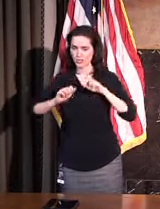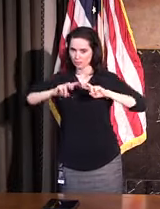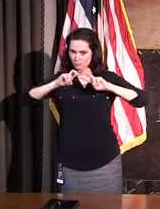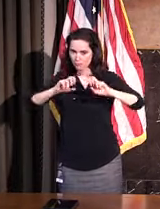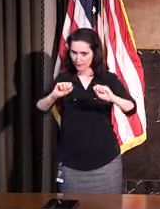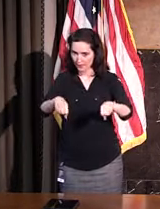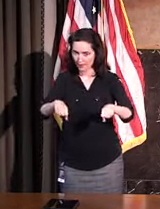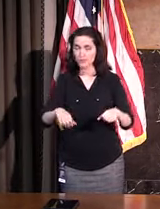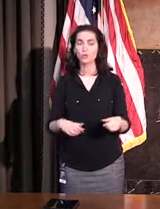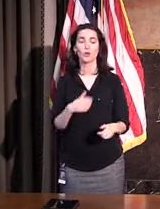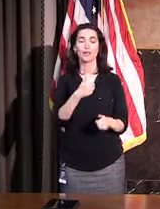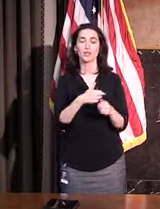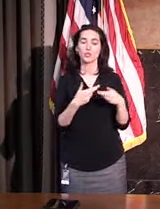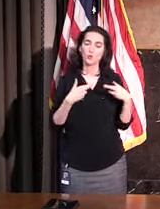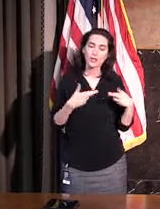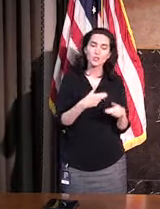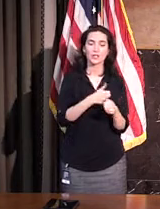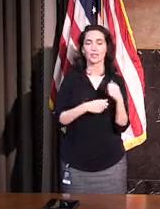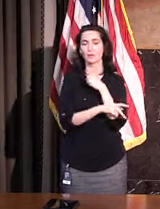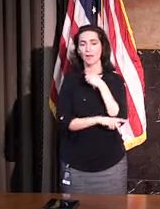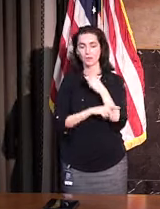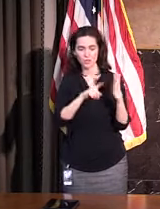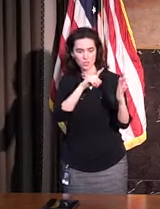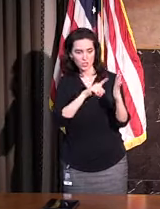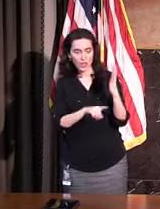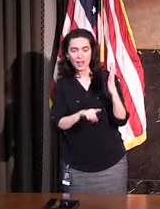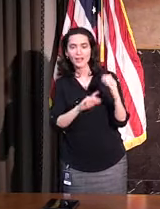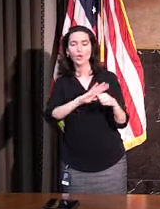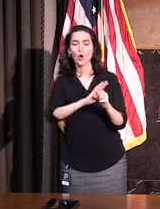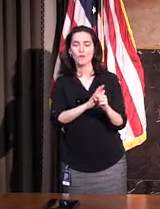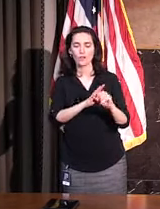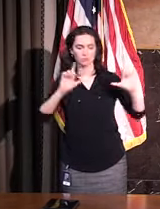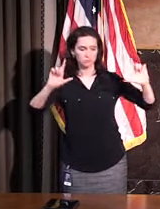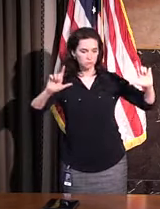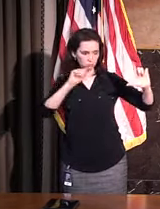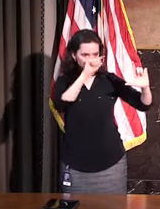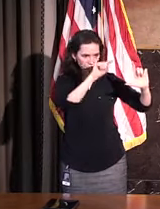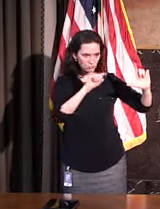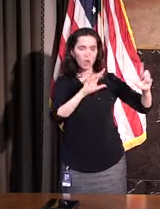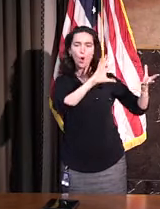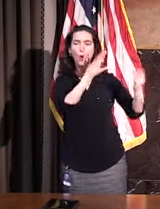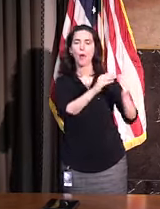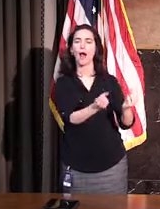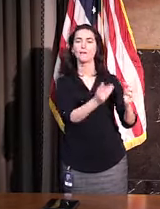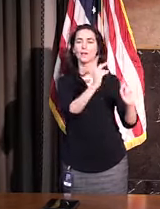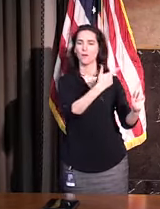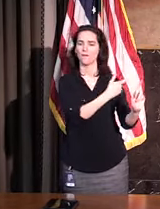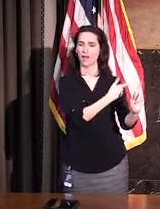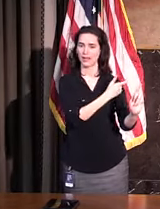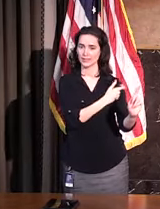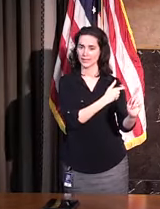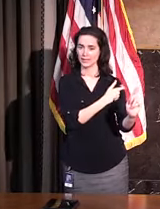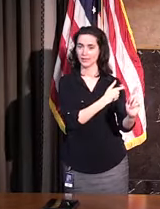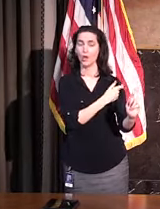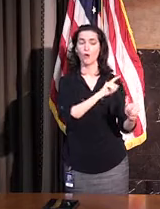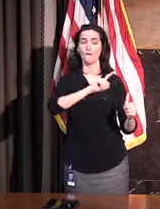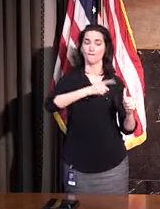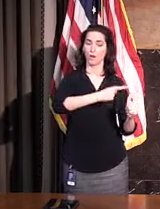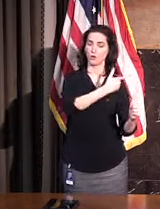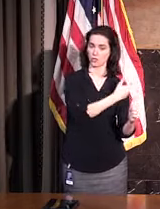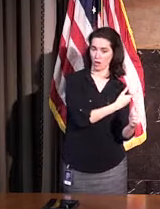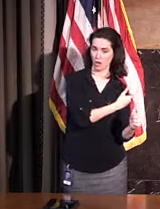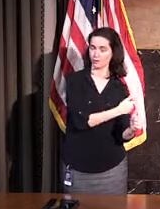you can go on to the COVID dashboard on LDH's site and see a total number of people vaccinated, both initiated